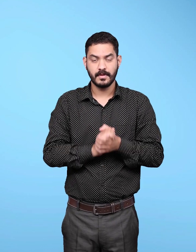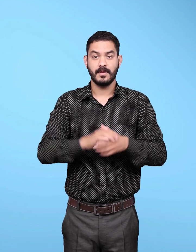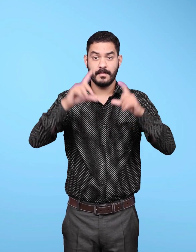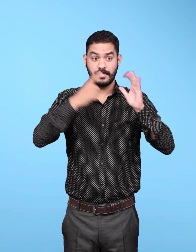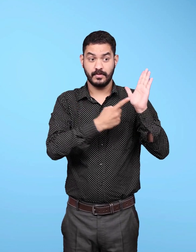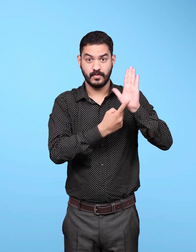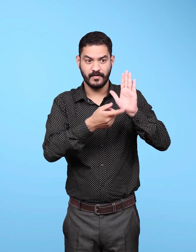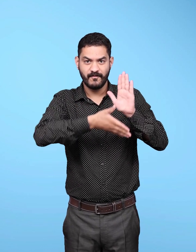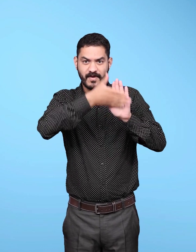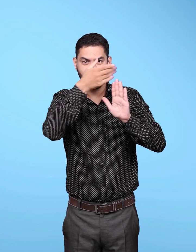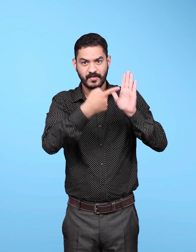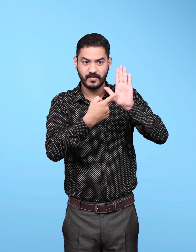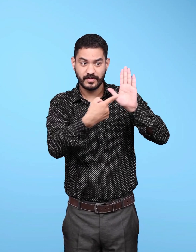Notice the way walls are shown.